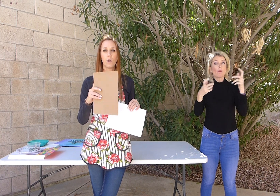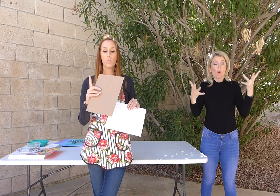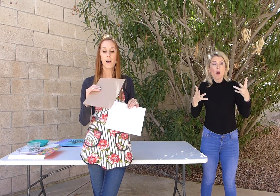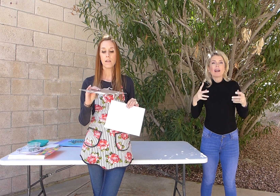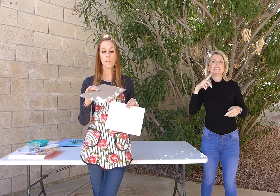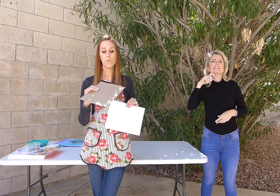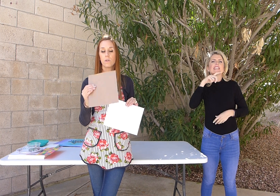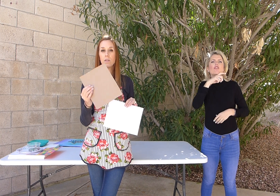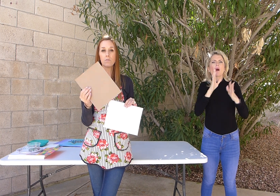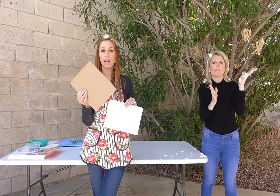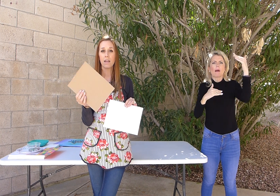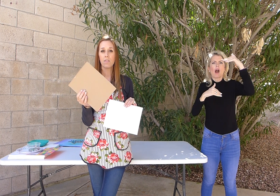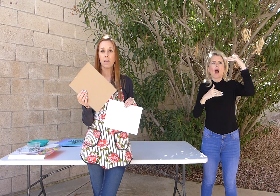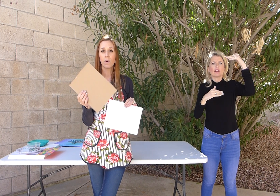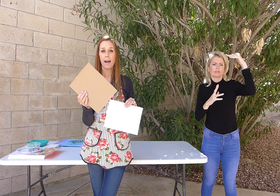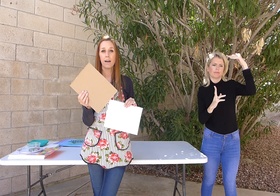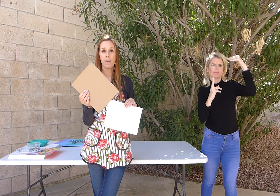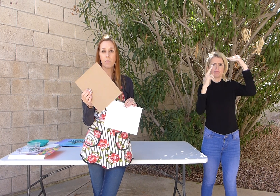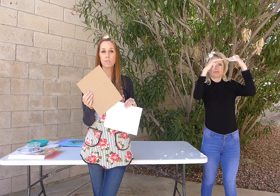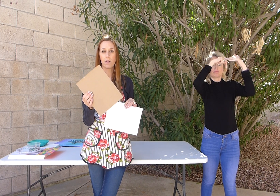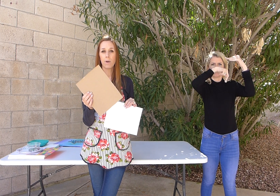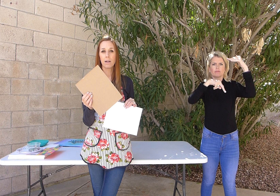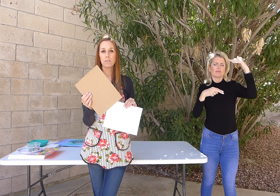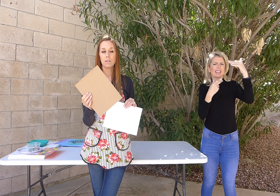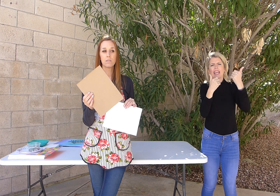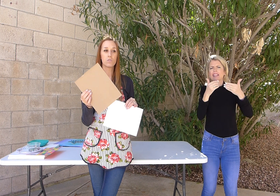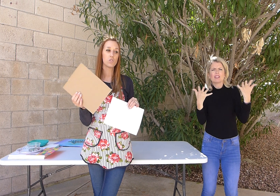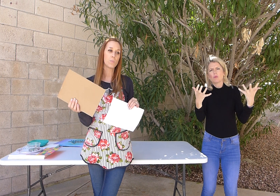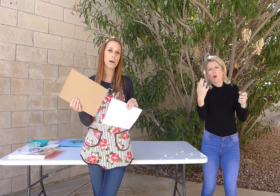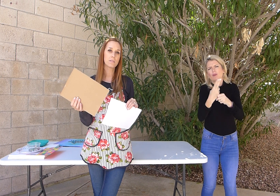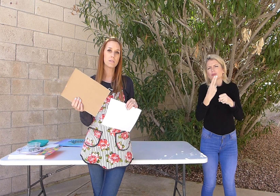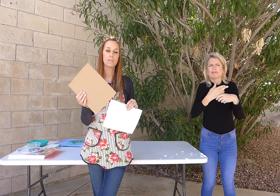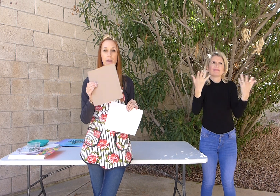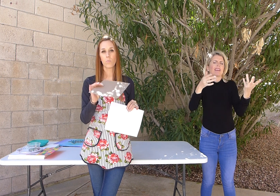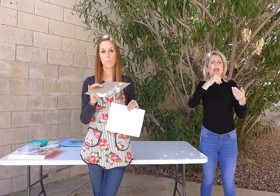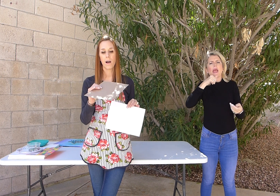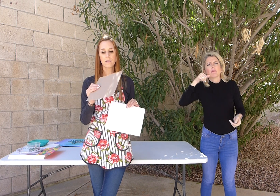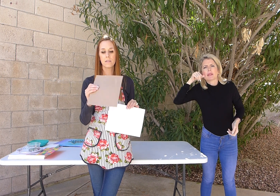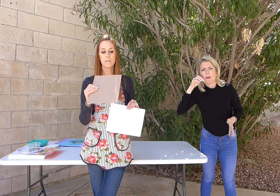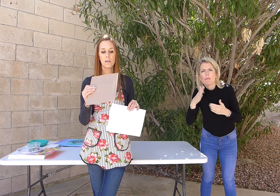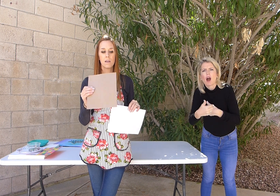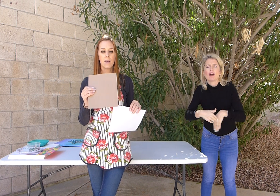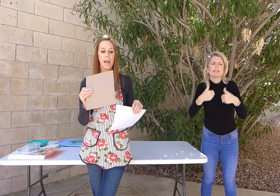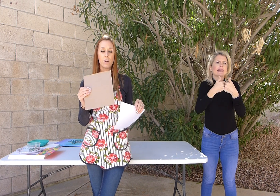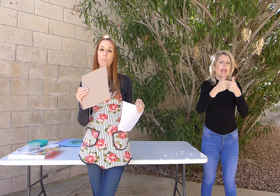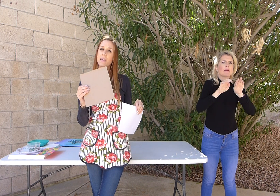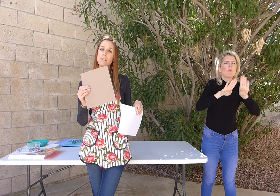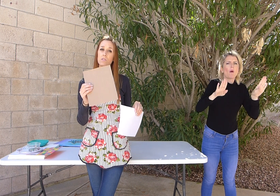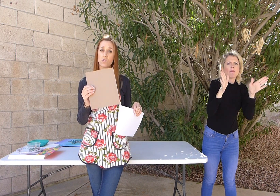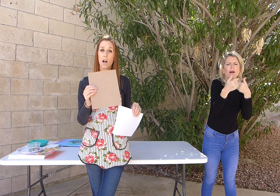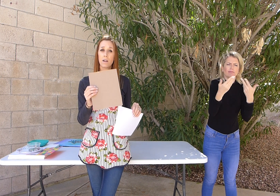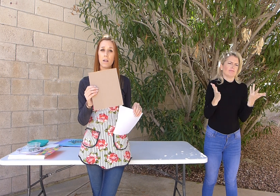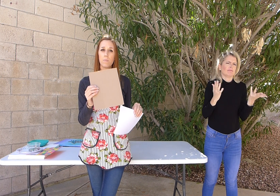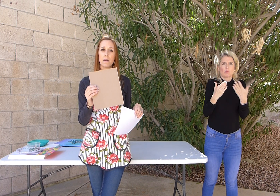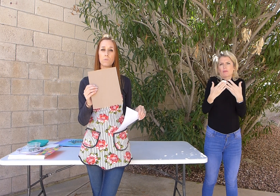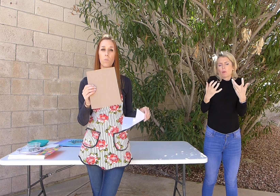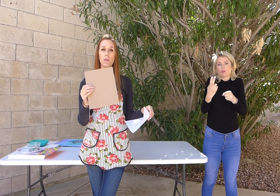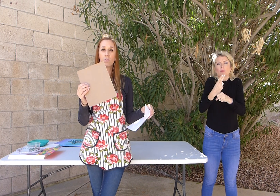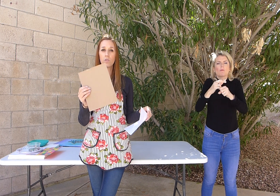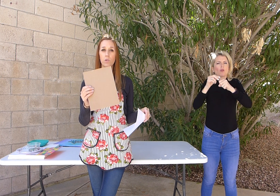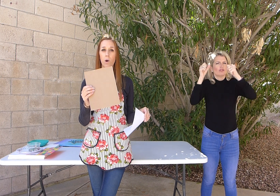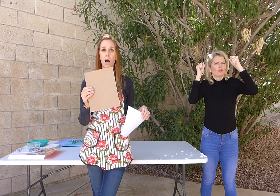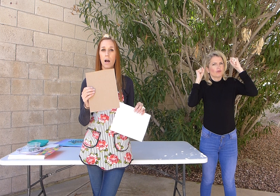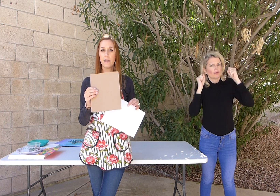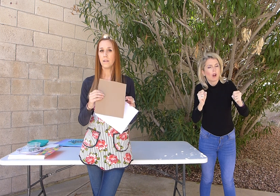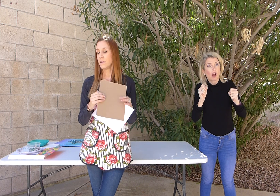box, but you could use anything you have, Amazon boxes, shoe boxes, game board boxes. It'll make it stronger because when